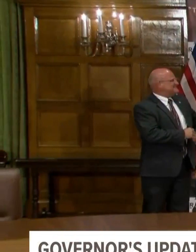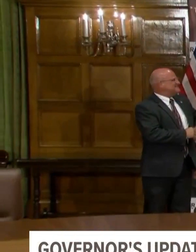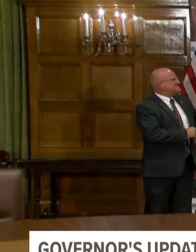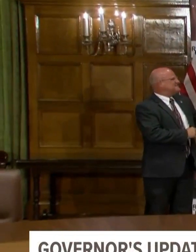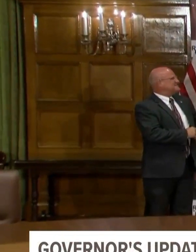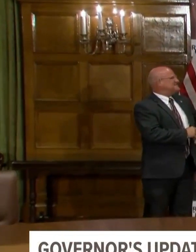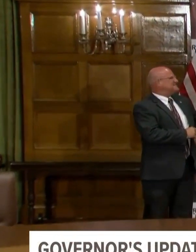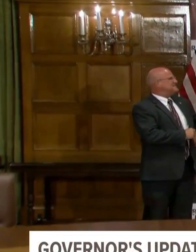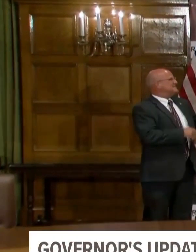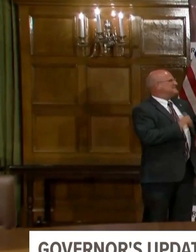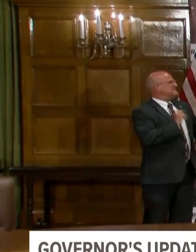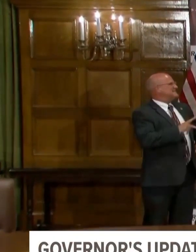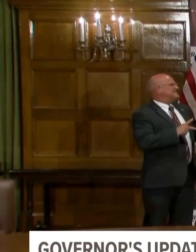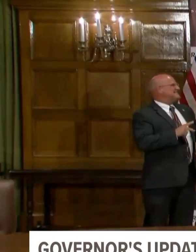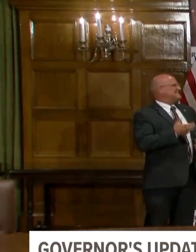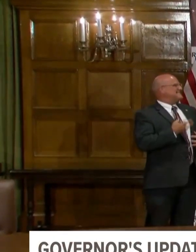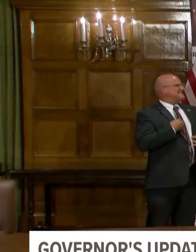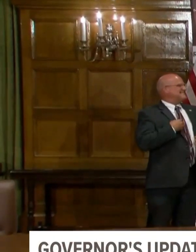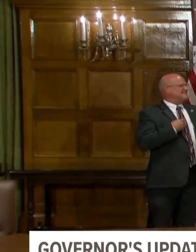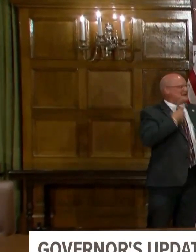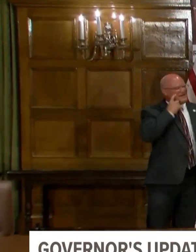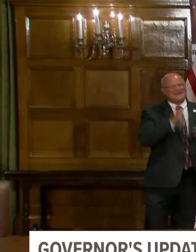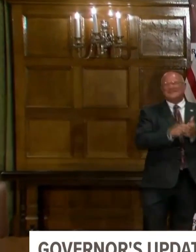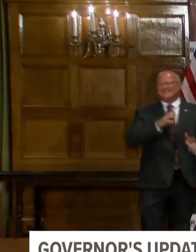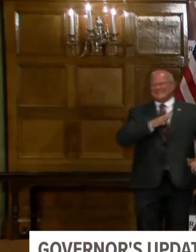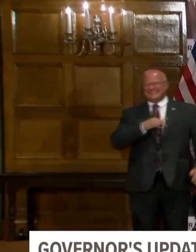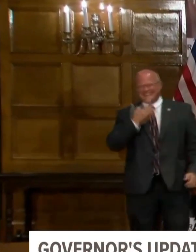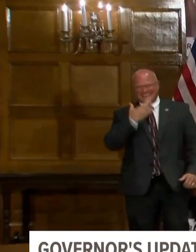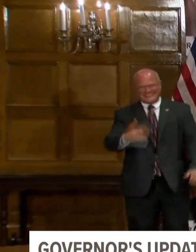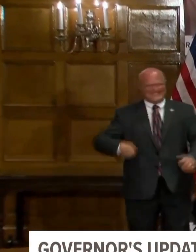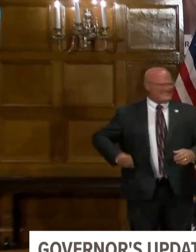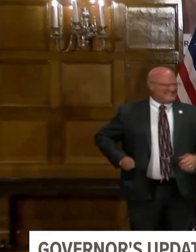somebody gave you a little recognition.